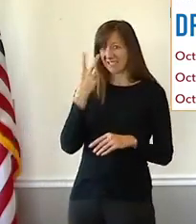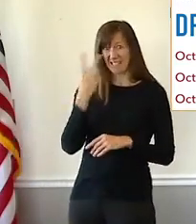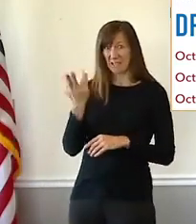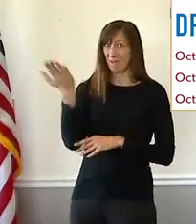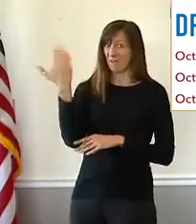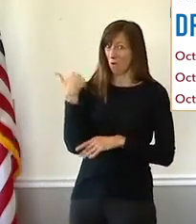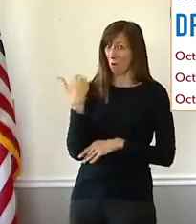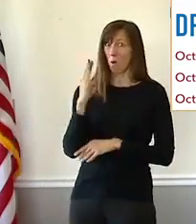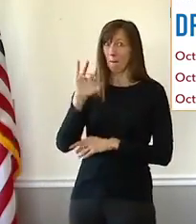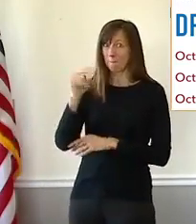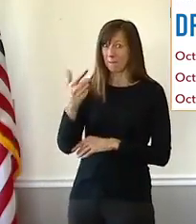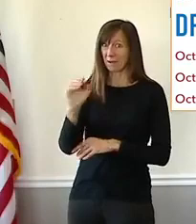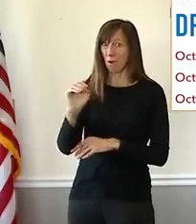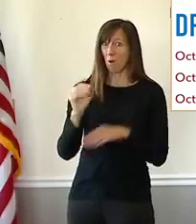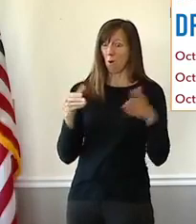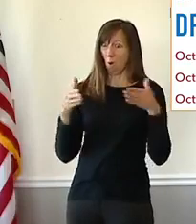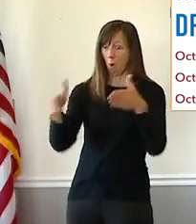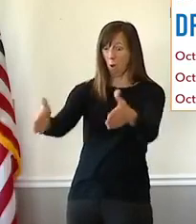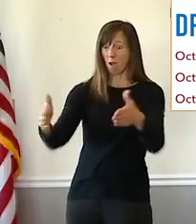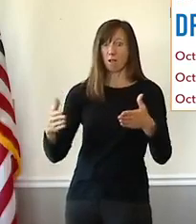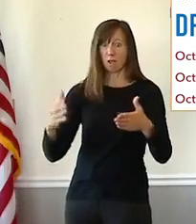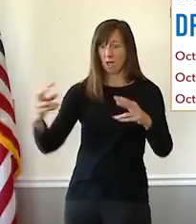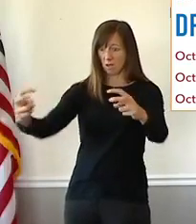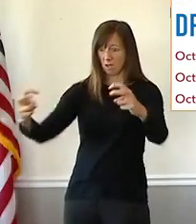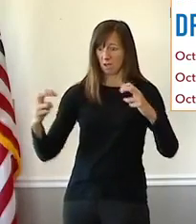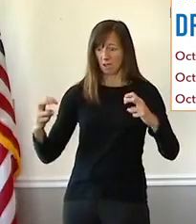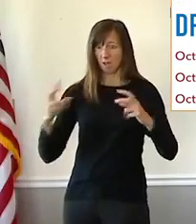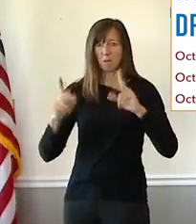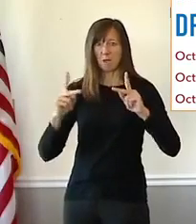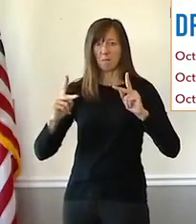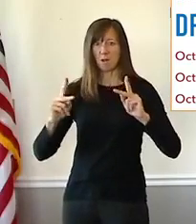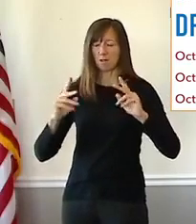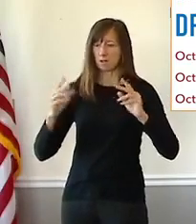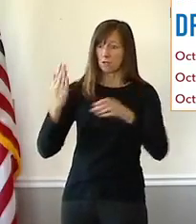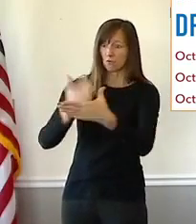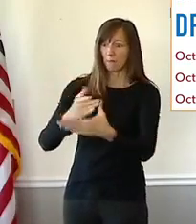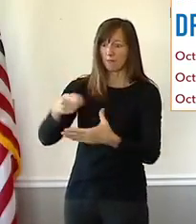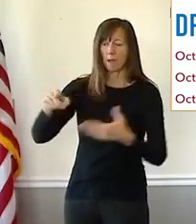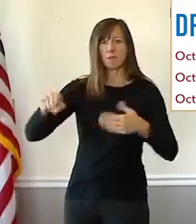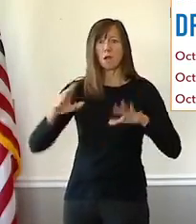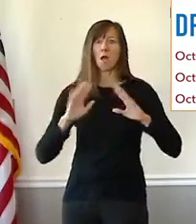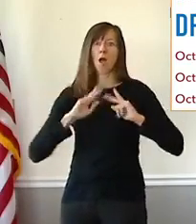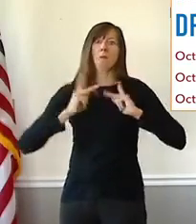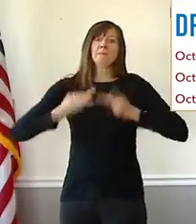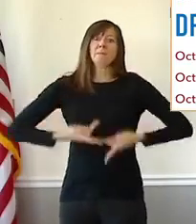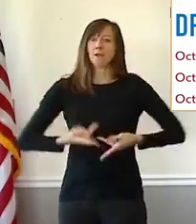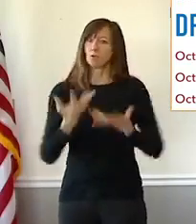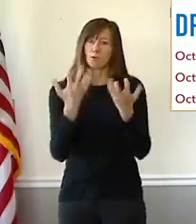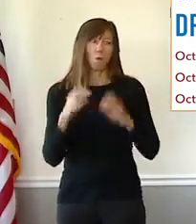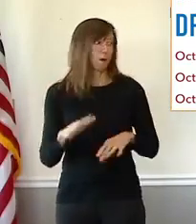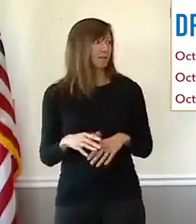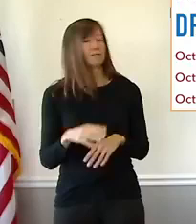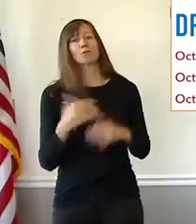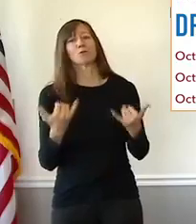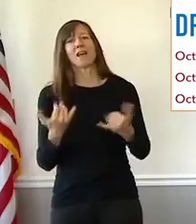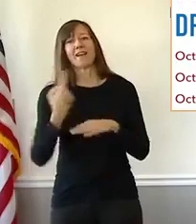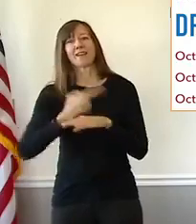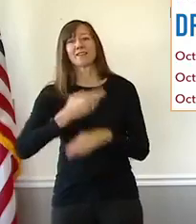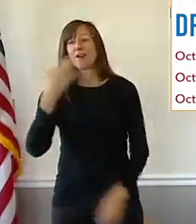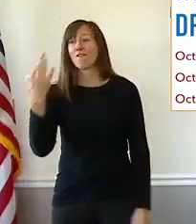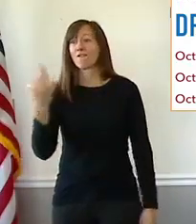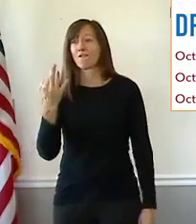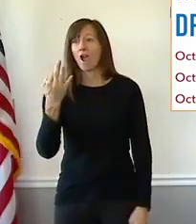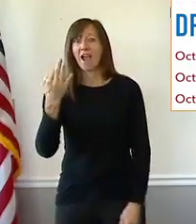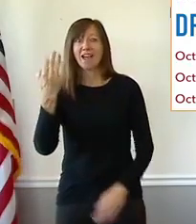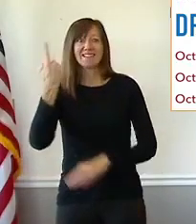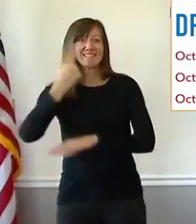serious bingo players, I can tell you, you don't want to do that. It's Friday. Friday. We're